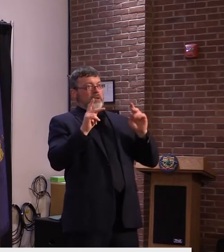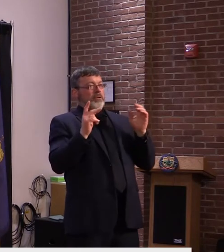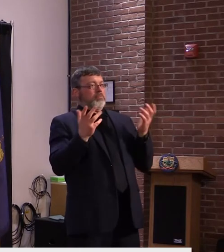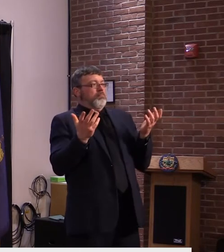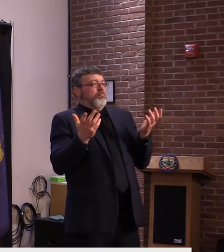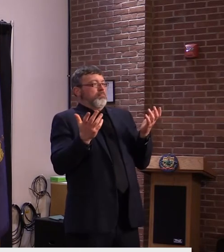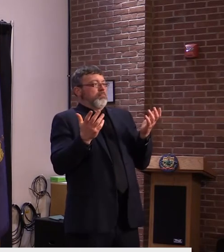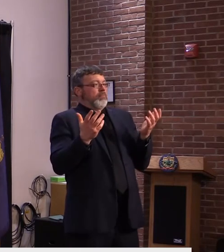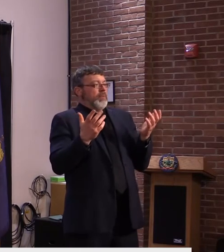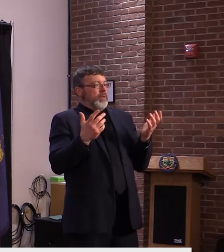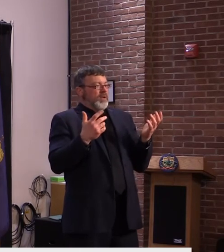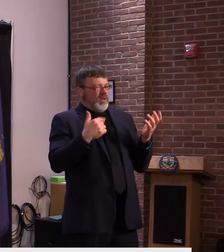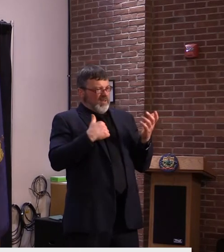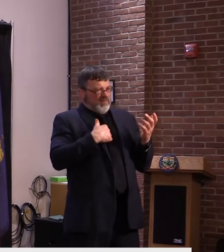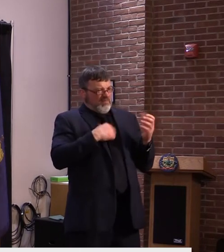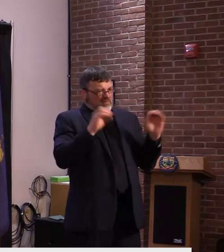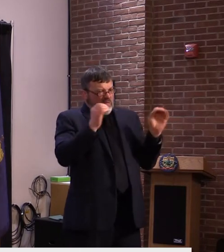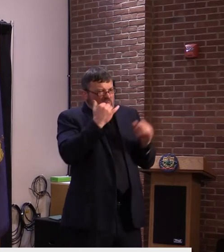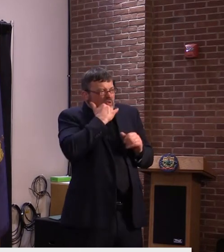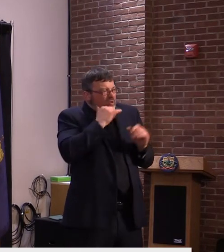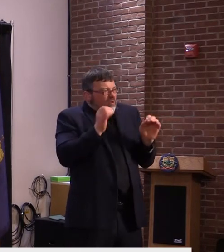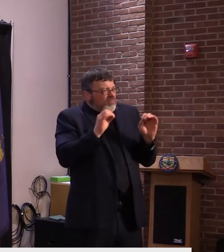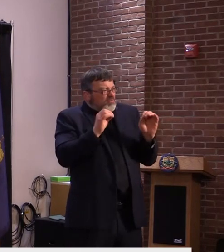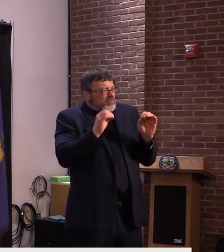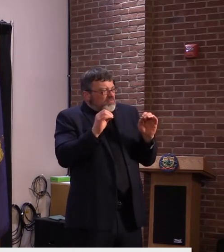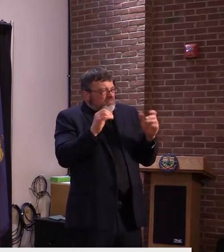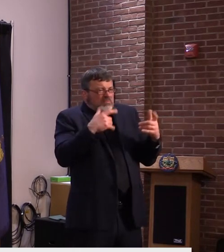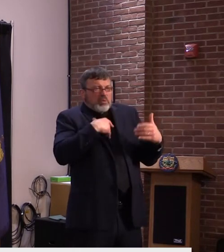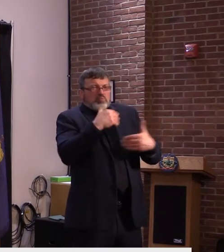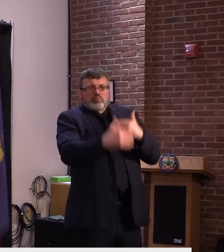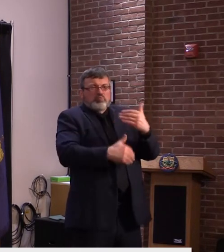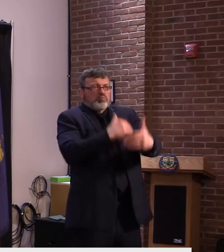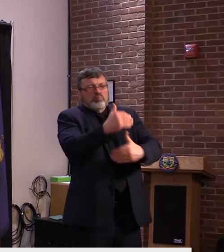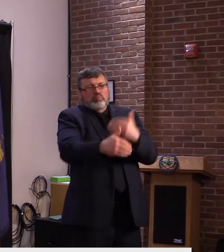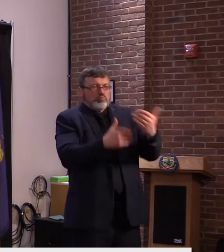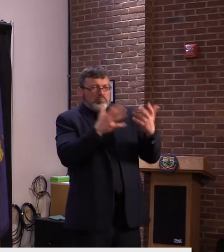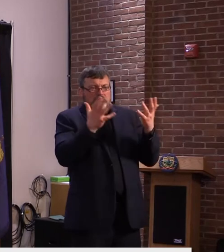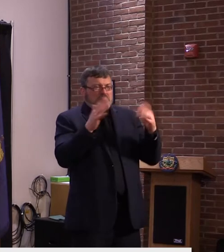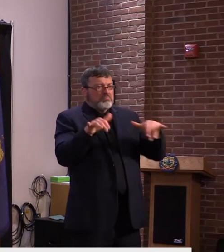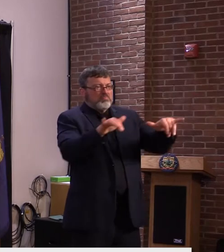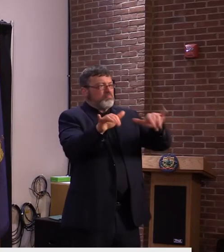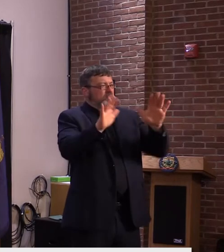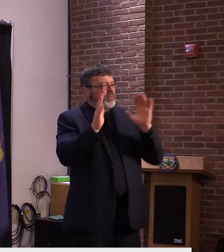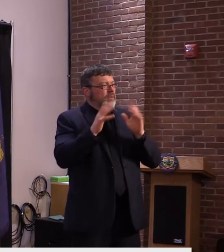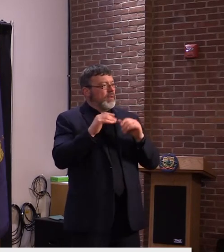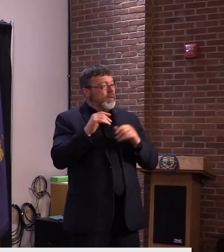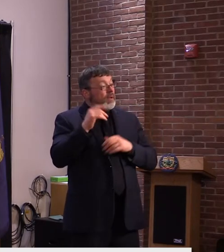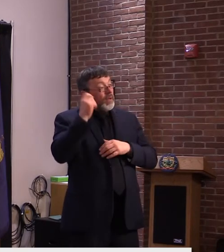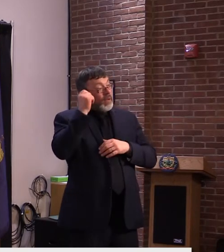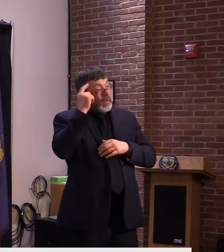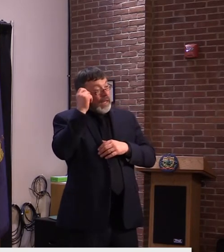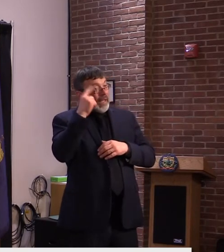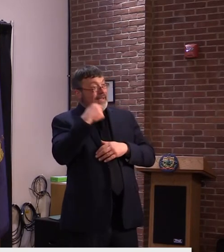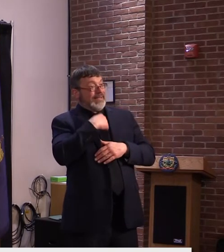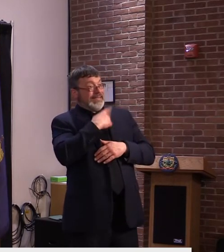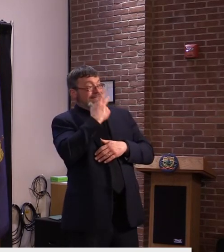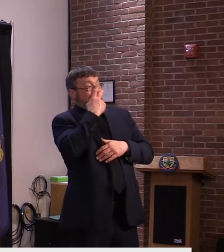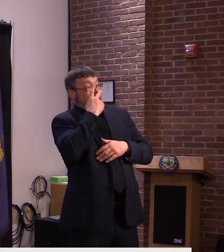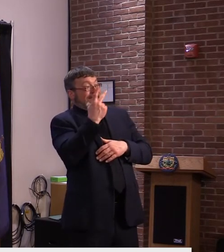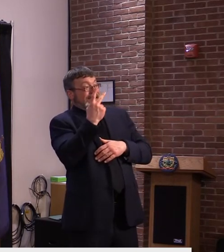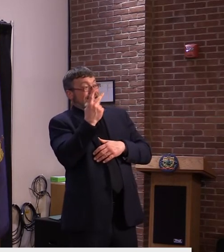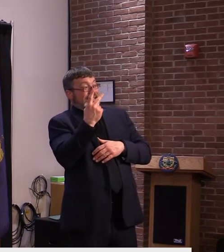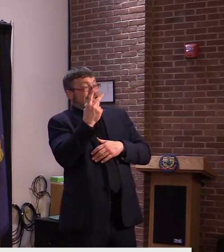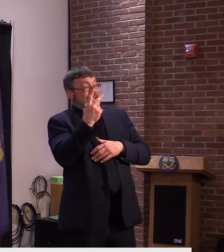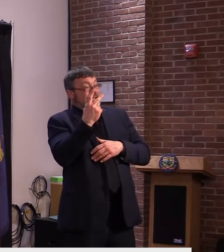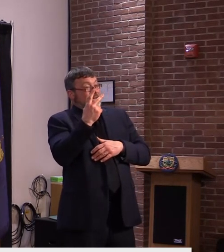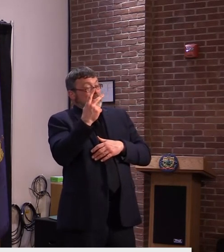it was a coordinated effort of some sort. But we are seeing this receding case